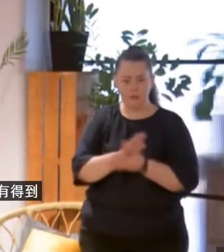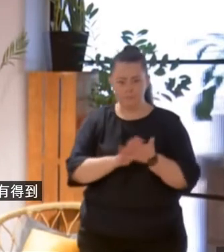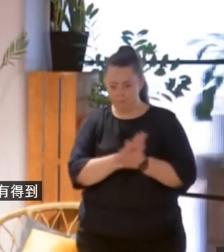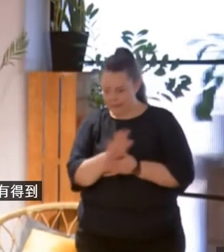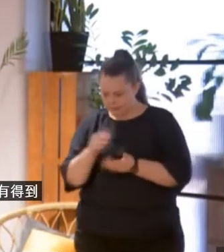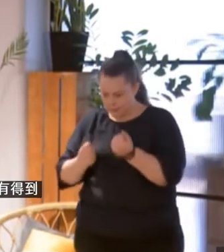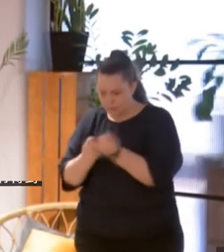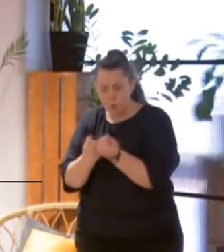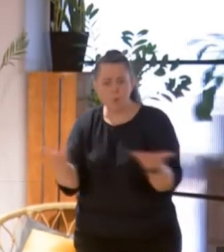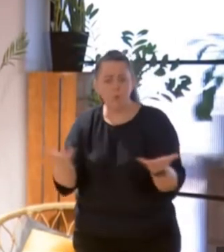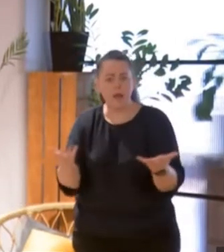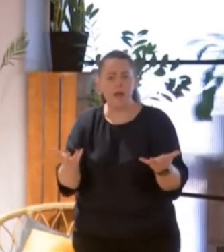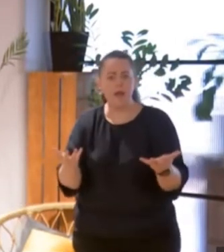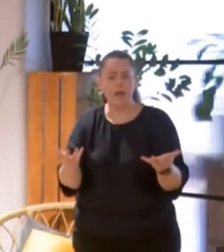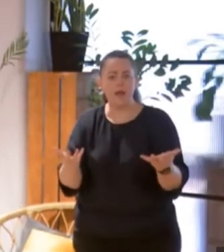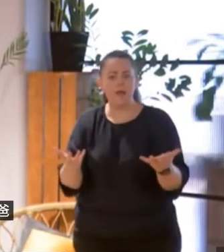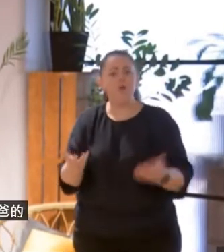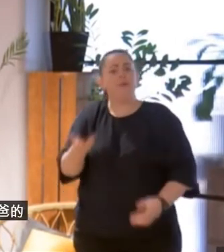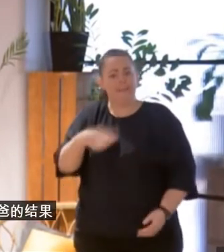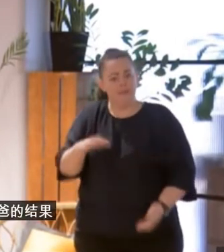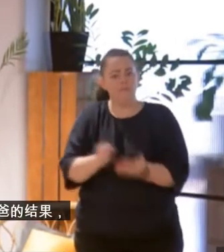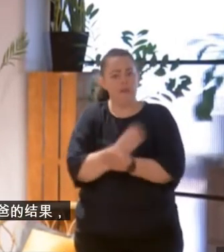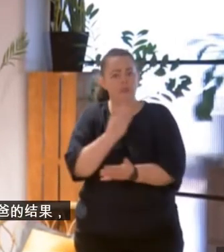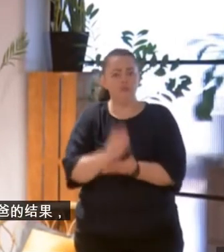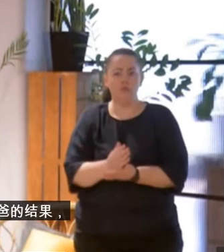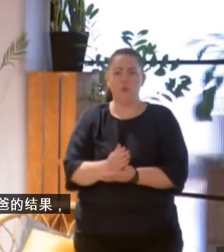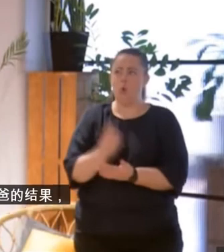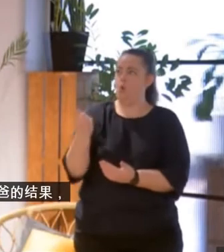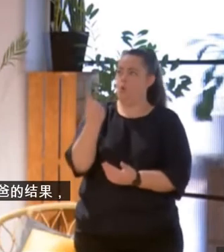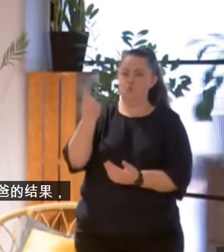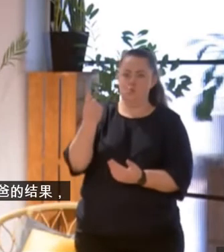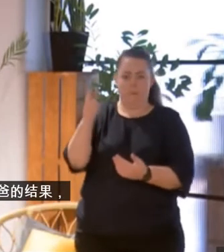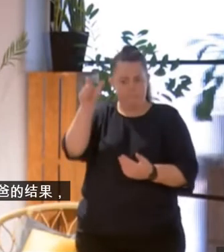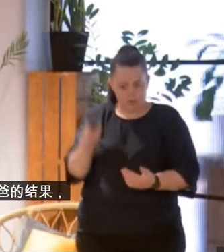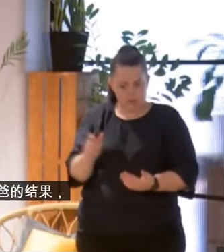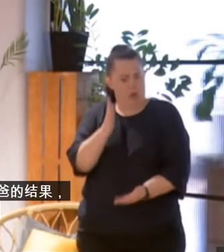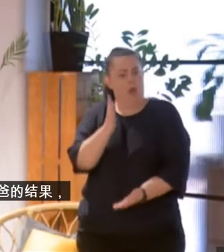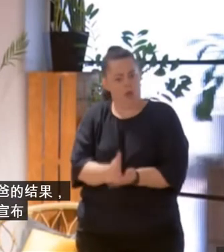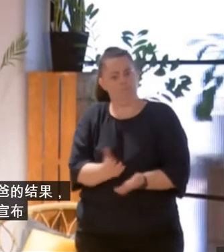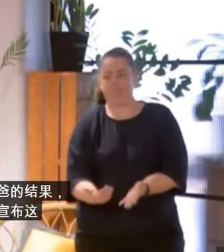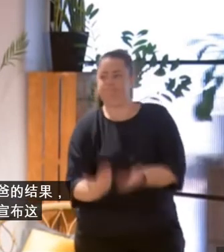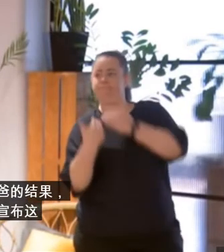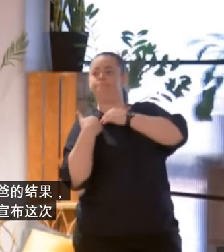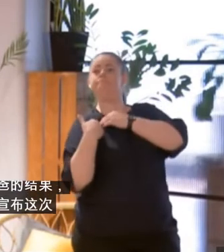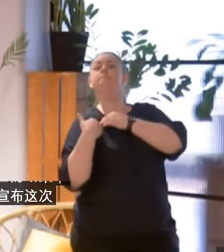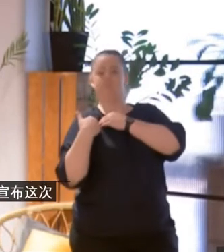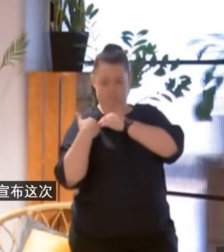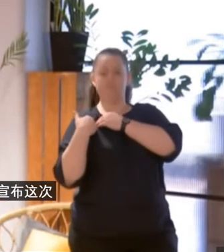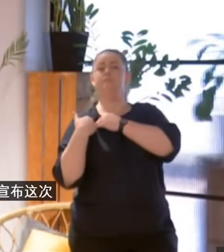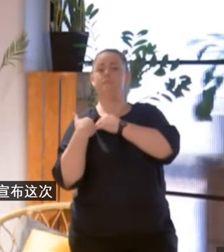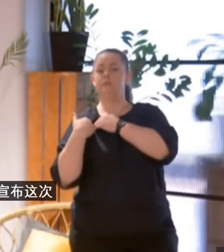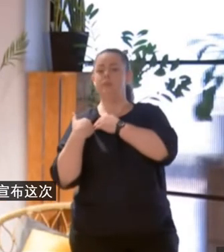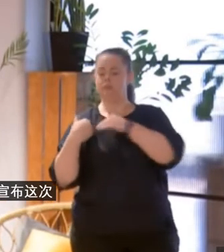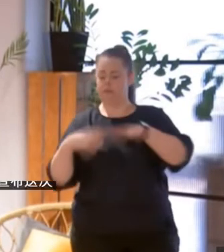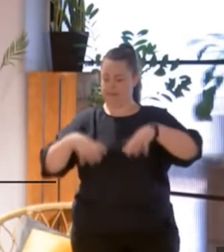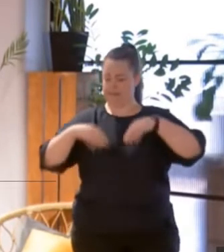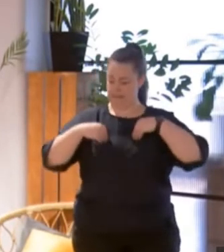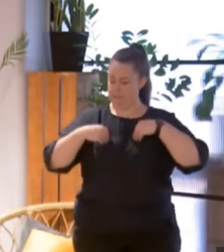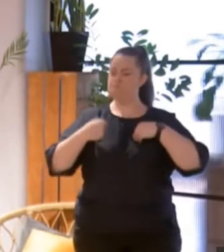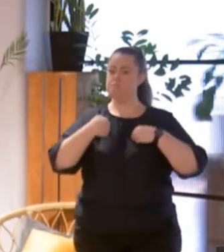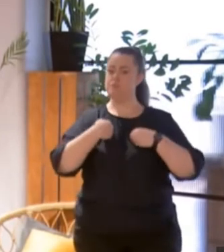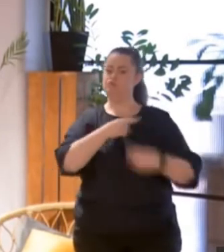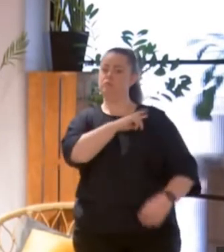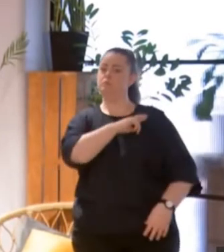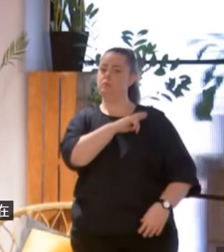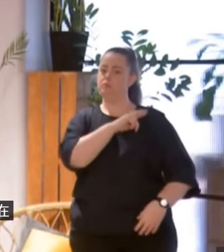that will help working mums and dads across the state. So I'm very pleased to announce this review today.